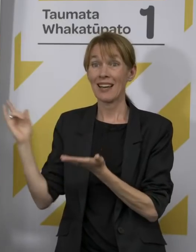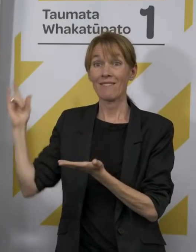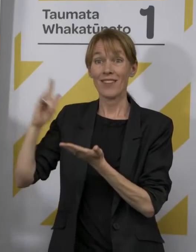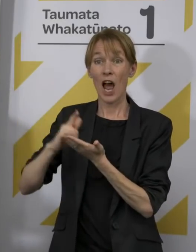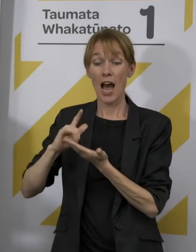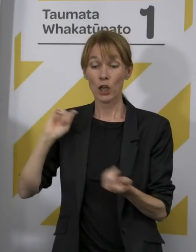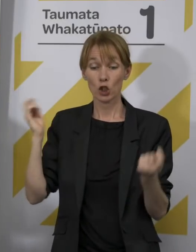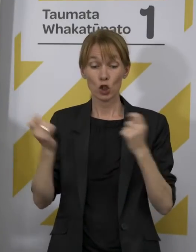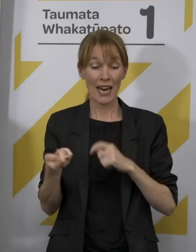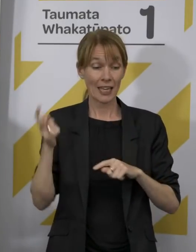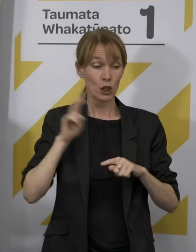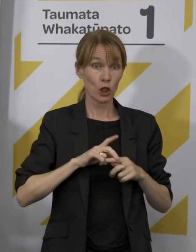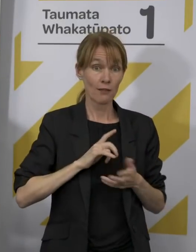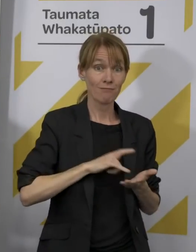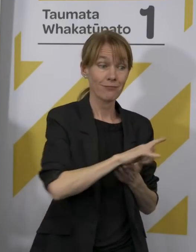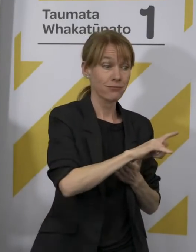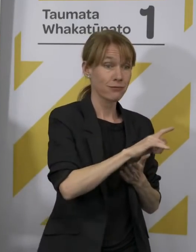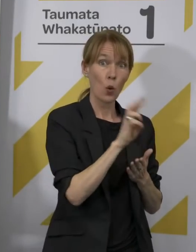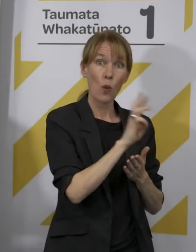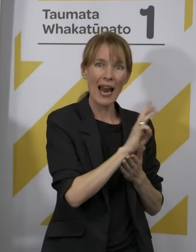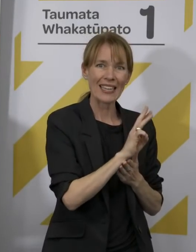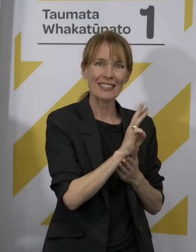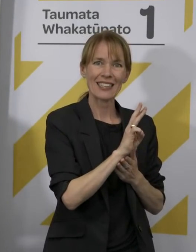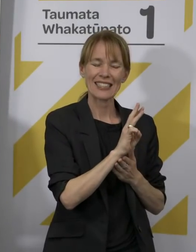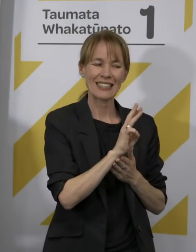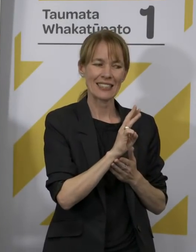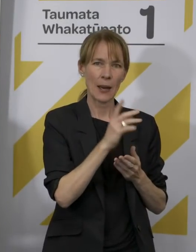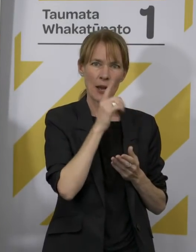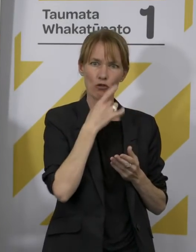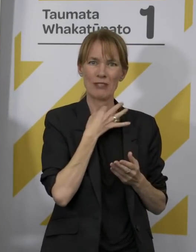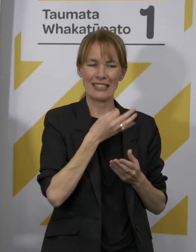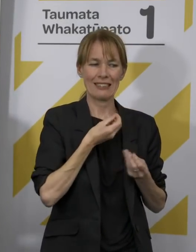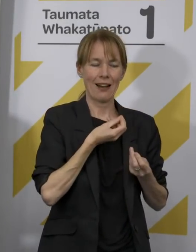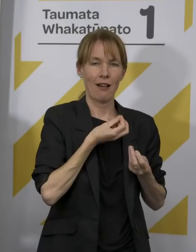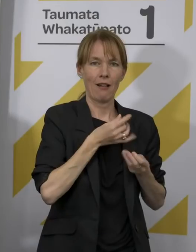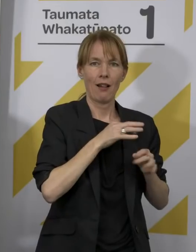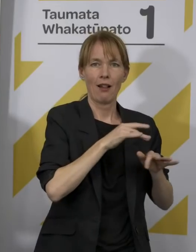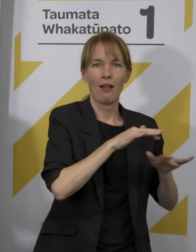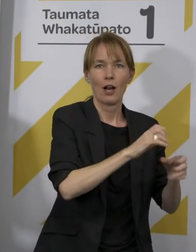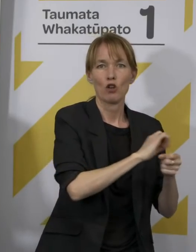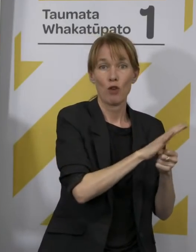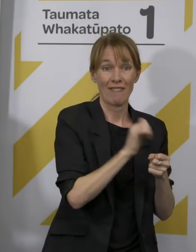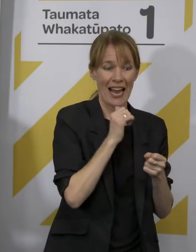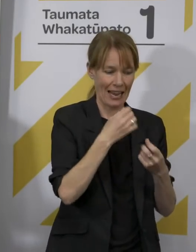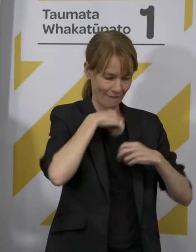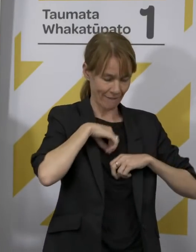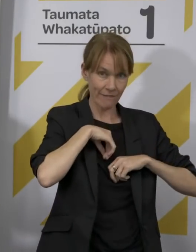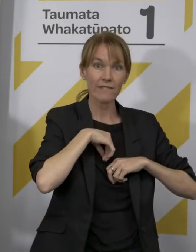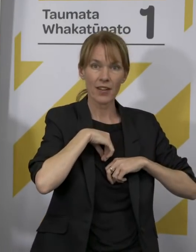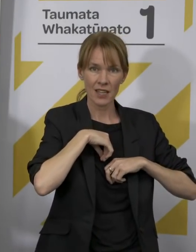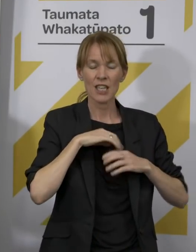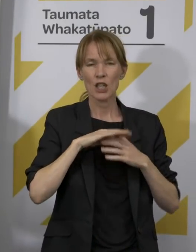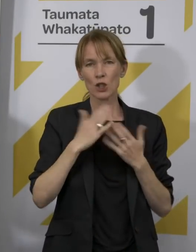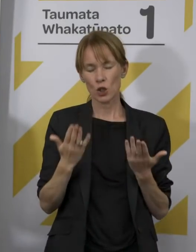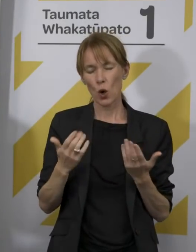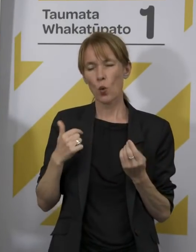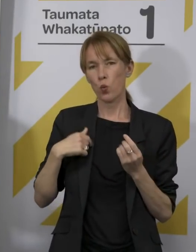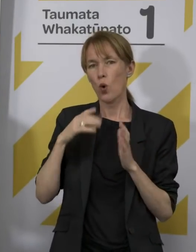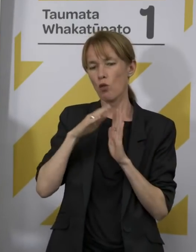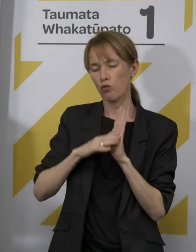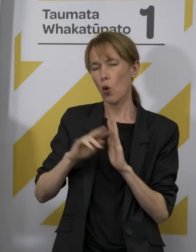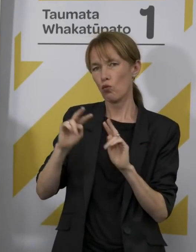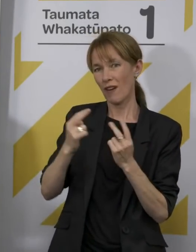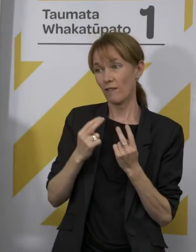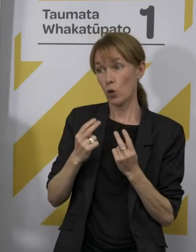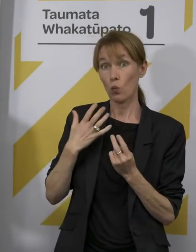like similar to what we're doing with the LA staff, but we'll work with them on that. The main thing here is we're trying to reduce the risk